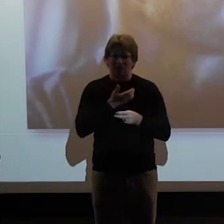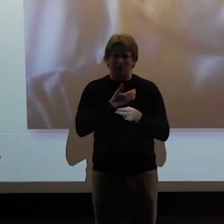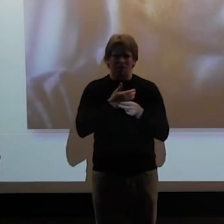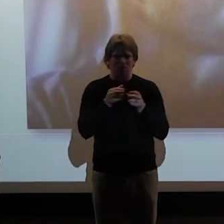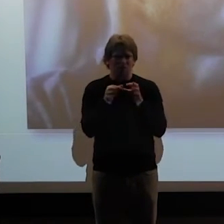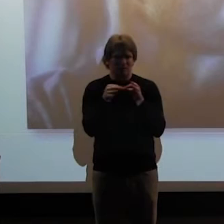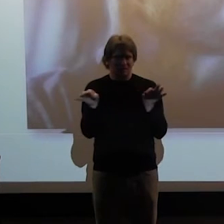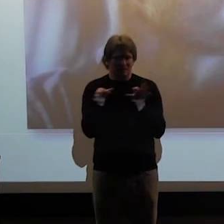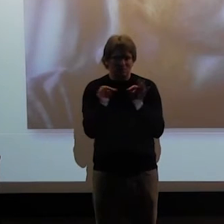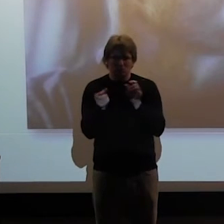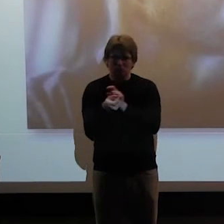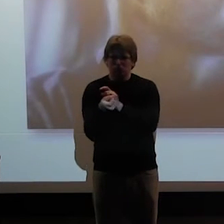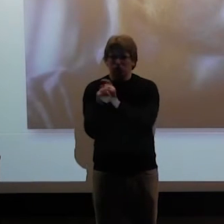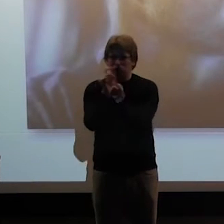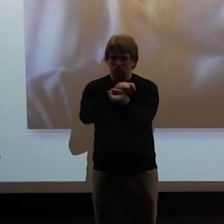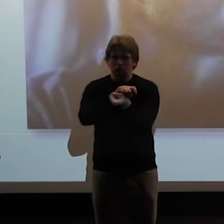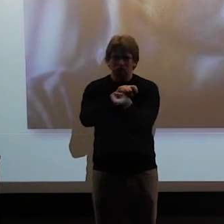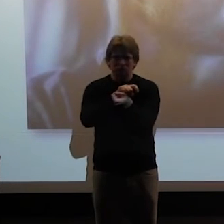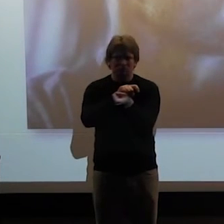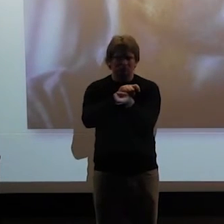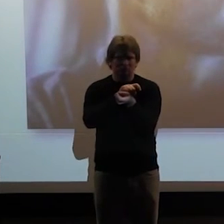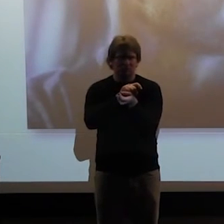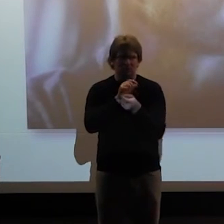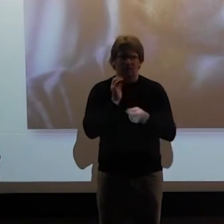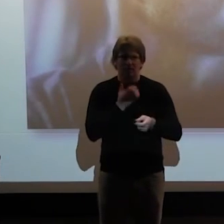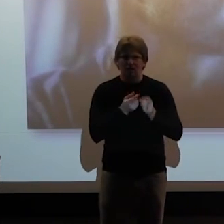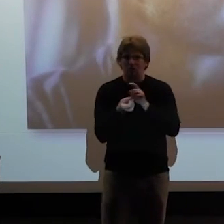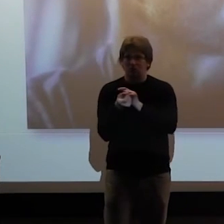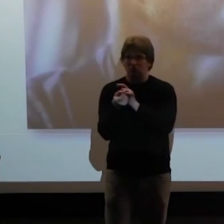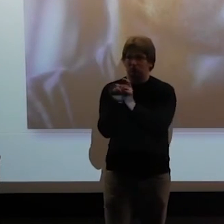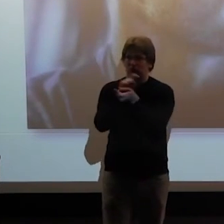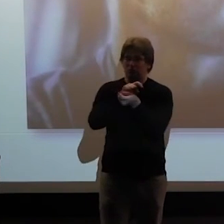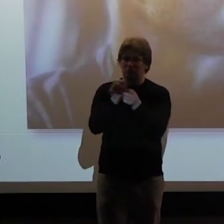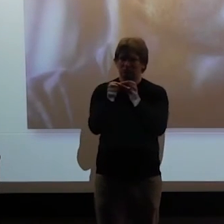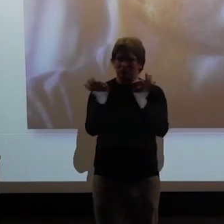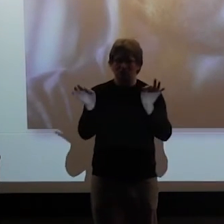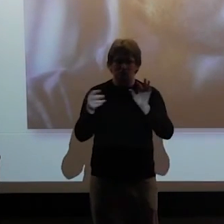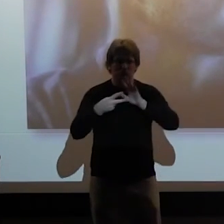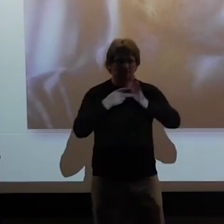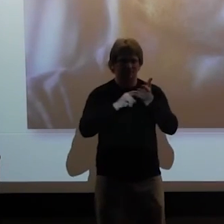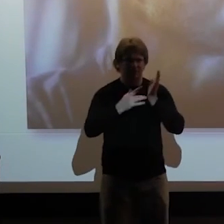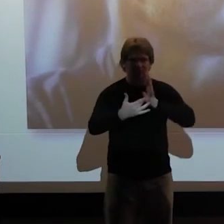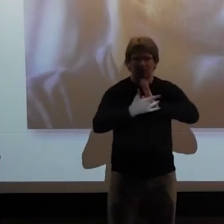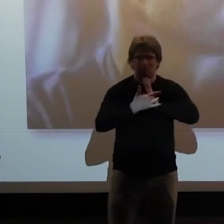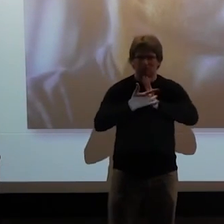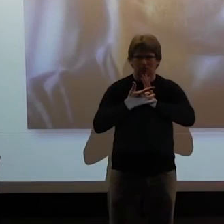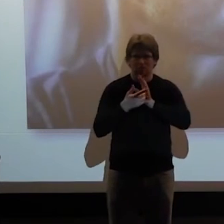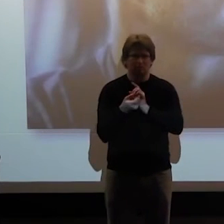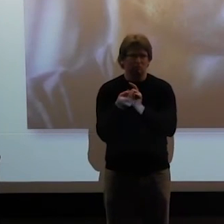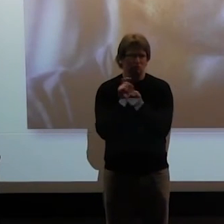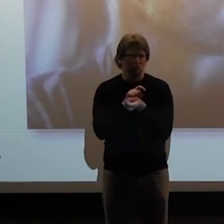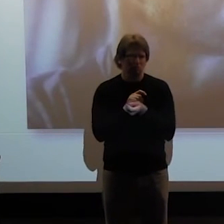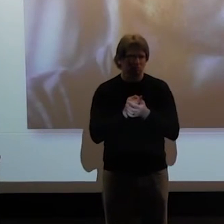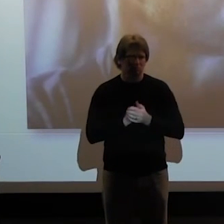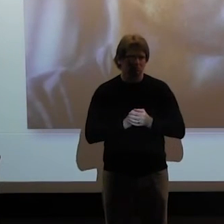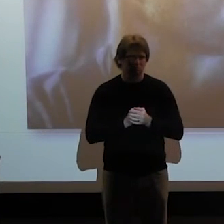When we see and understand that, our language will change. And if we change our language, it means